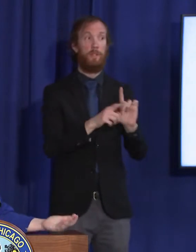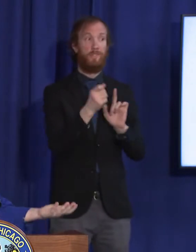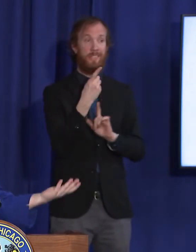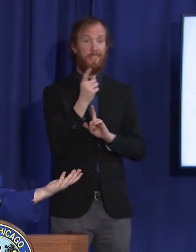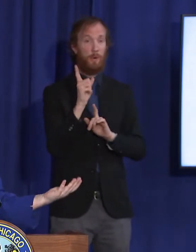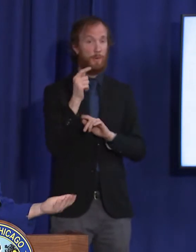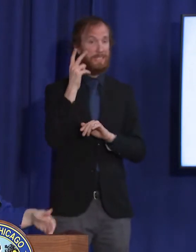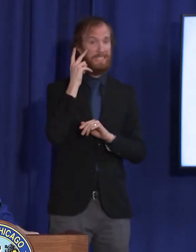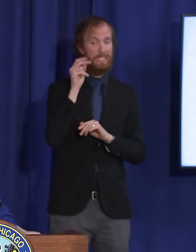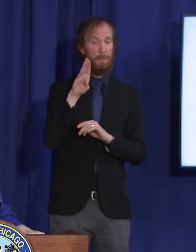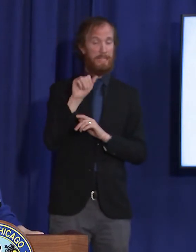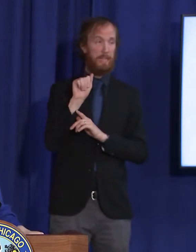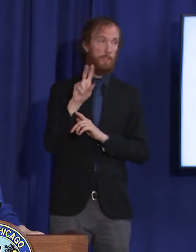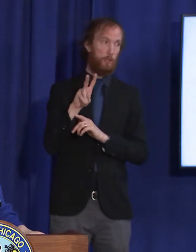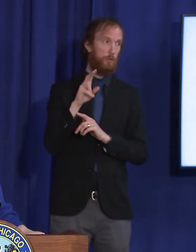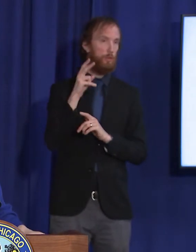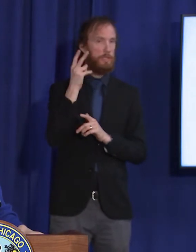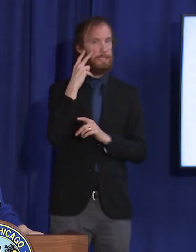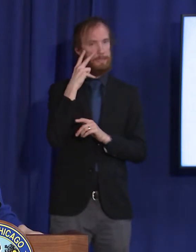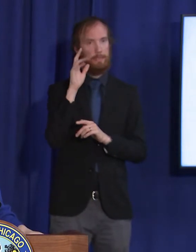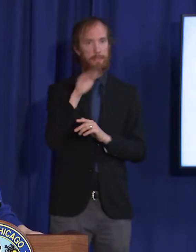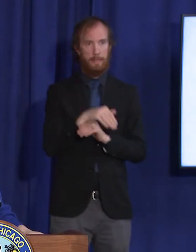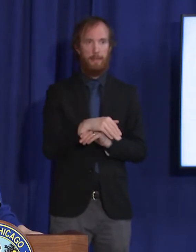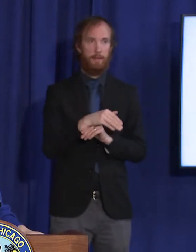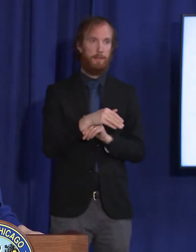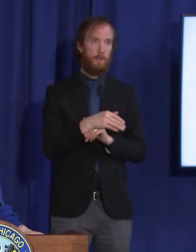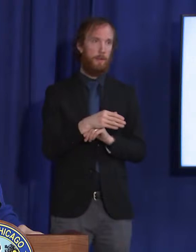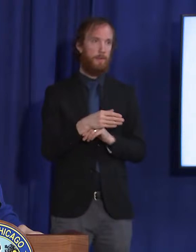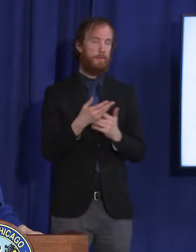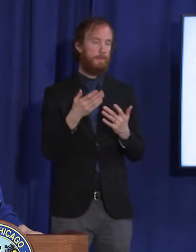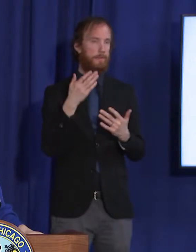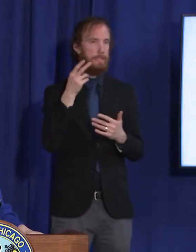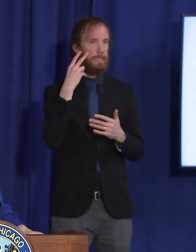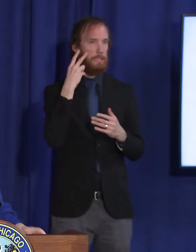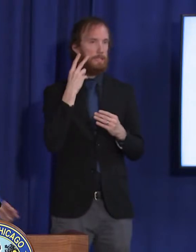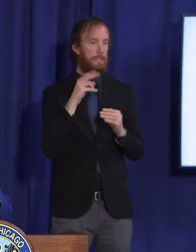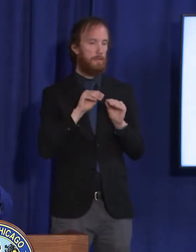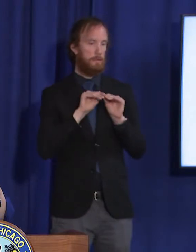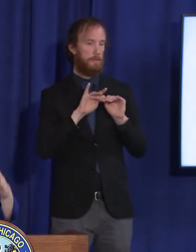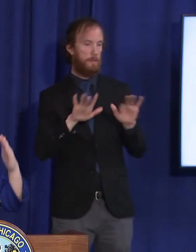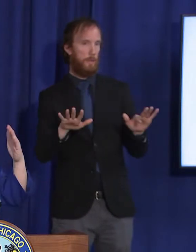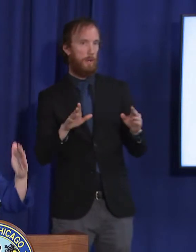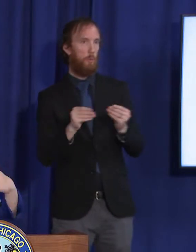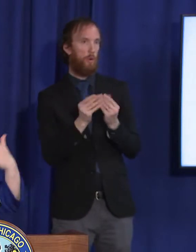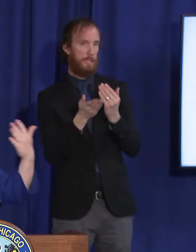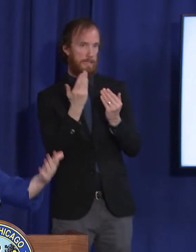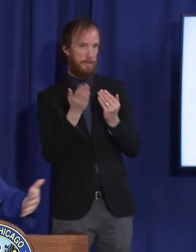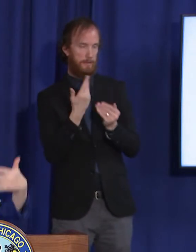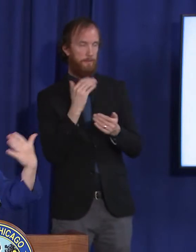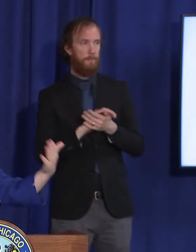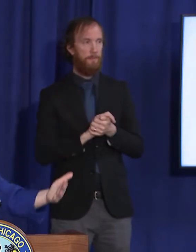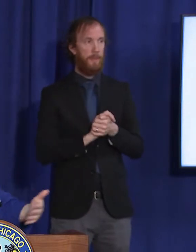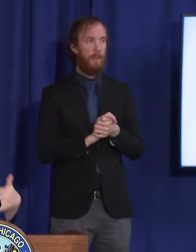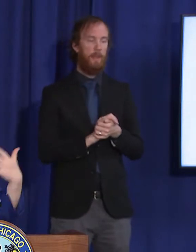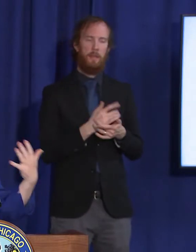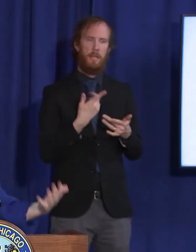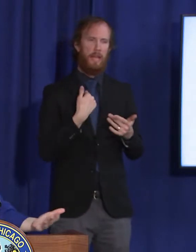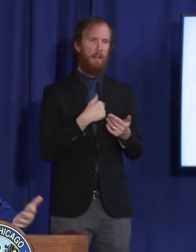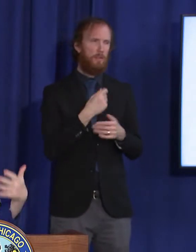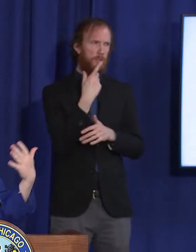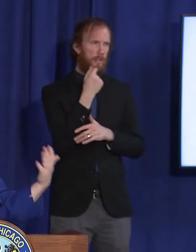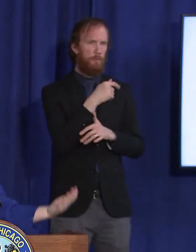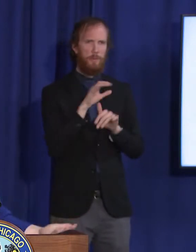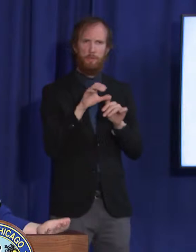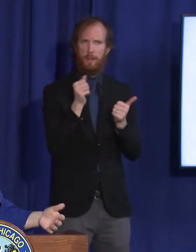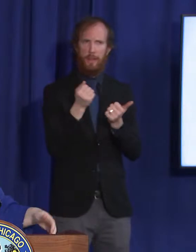predominance, it's more infectious, so we probably will see some additional cases. If we got to a point where we were, as we've been doing all along, we